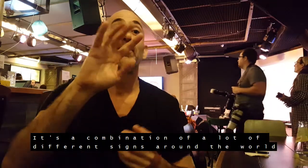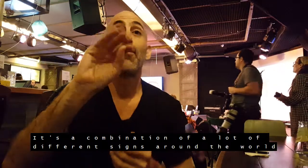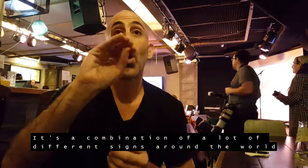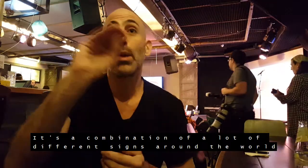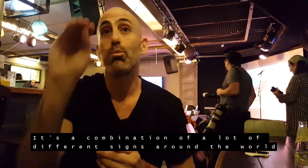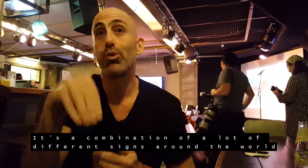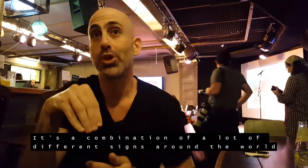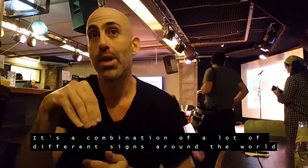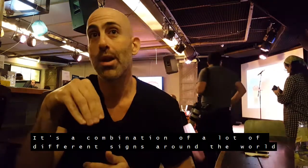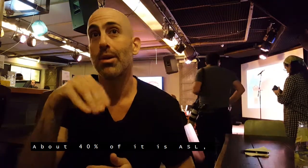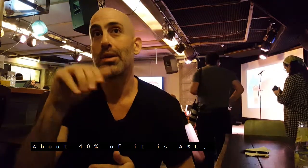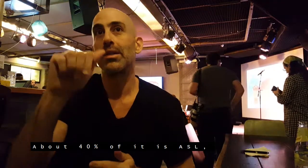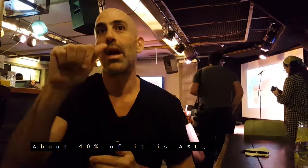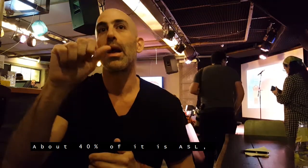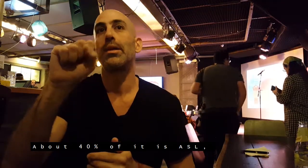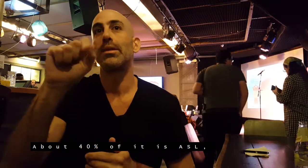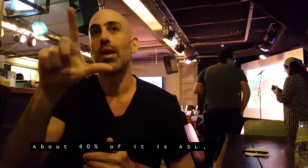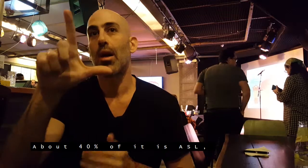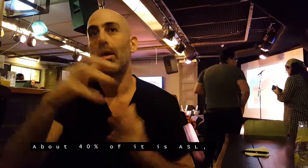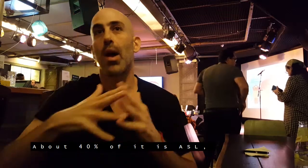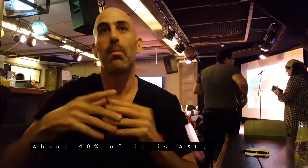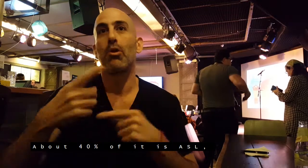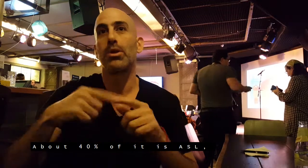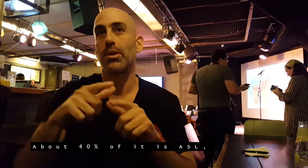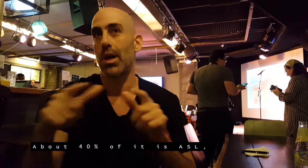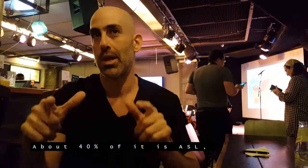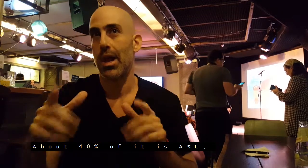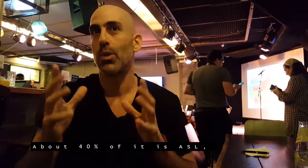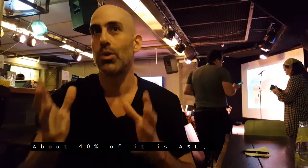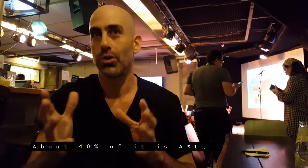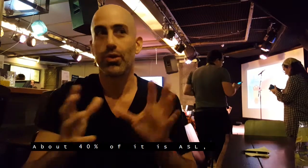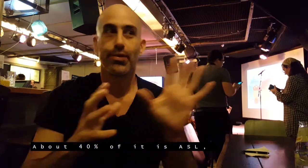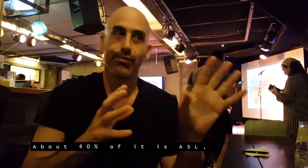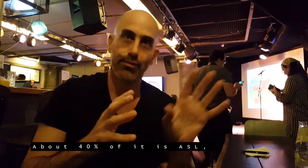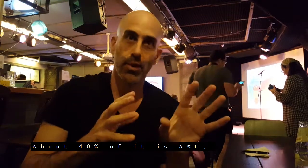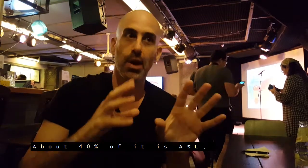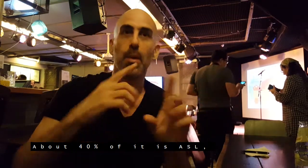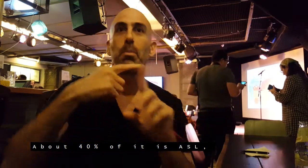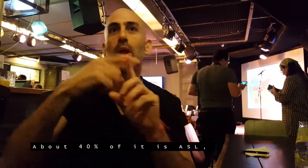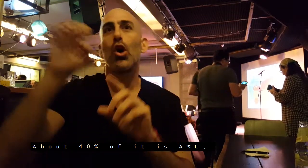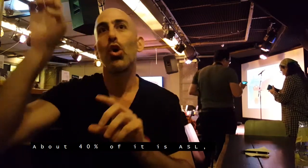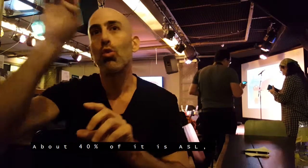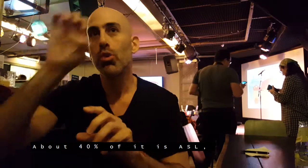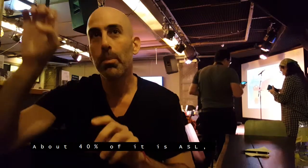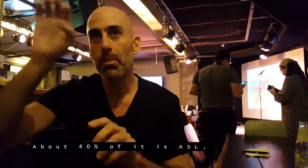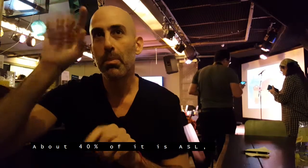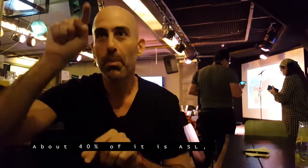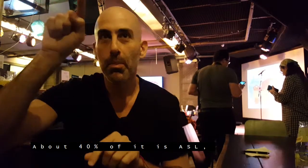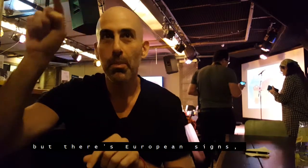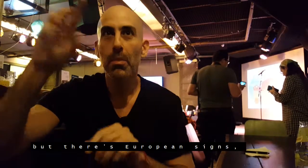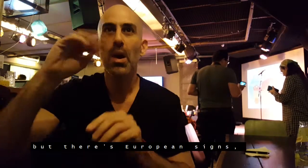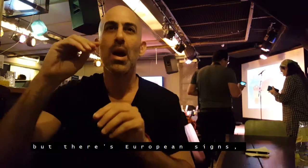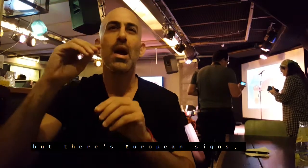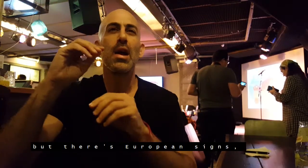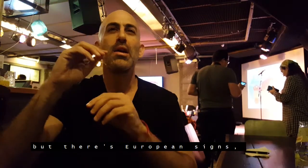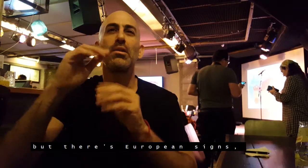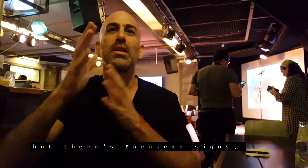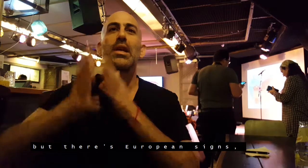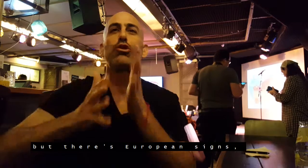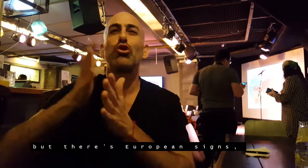world. Like, about 40% of it is American Sign Language, but there's European signs